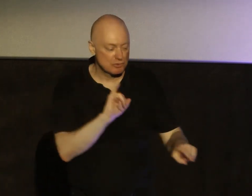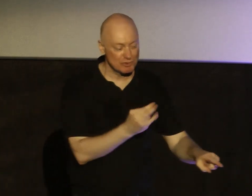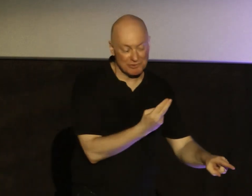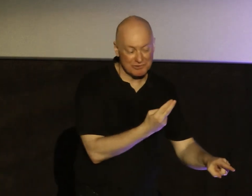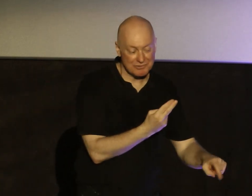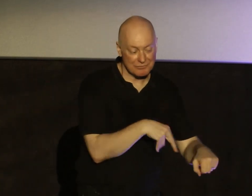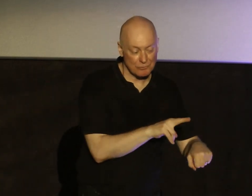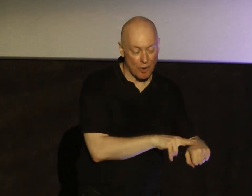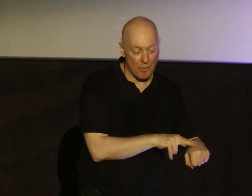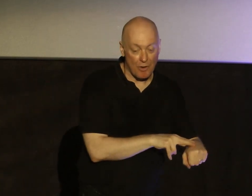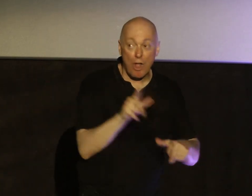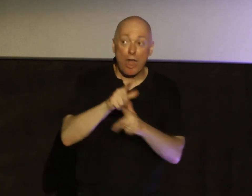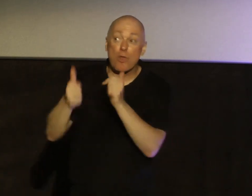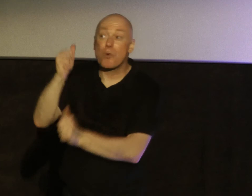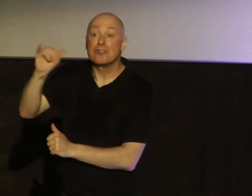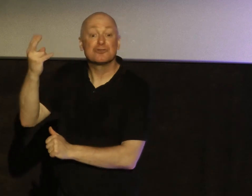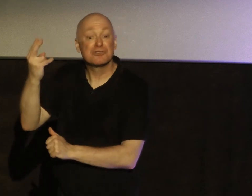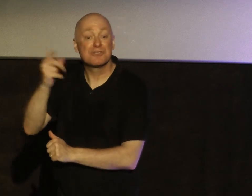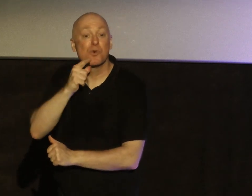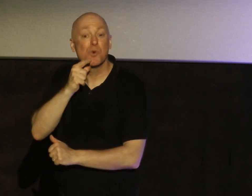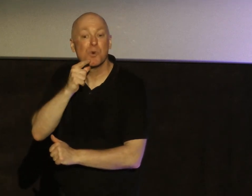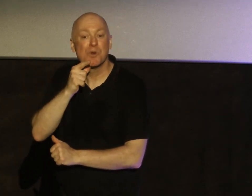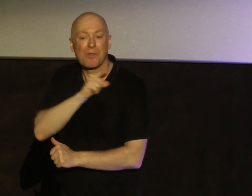in the person of the Lord Jesus Christ.